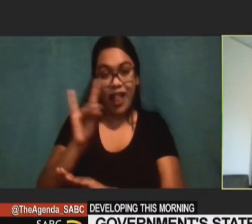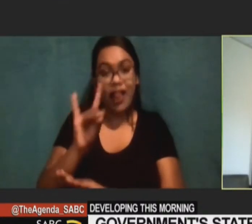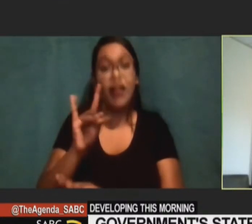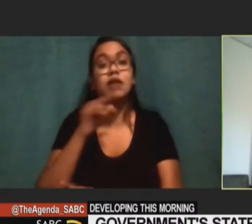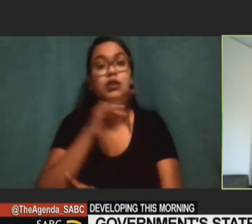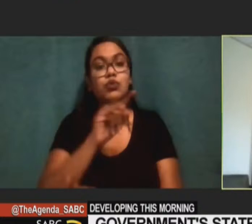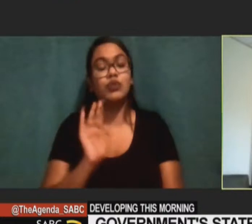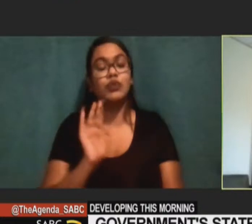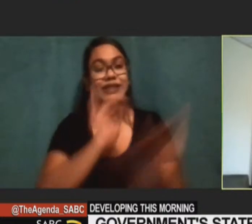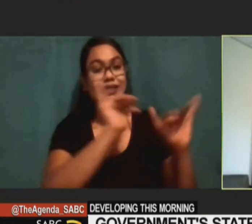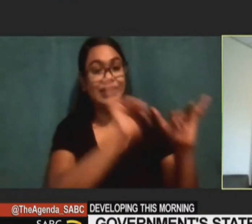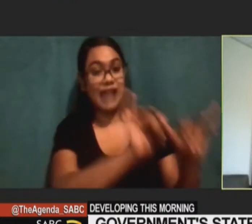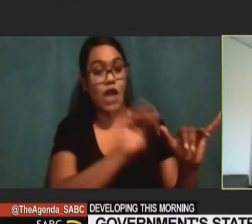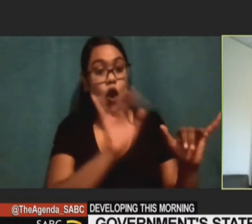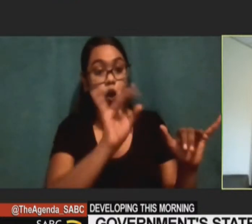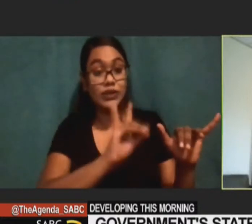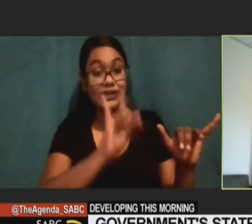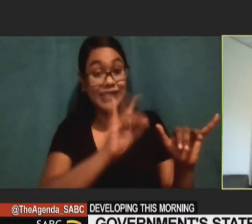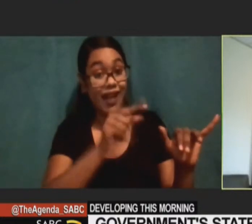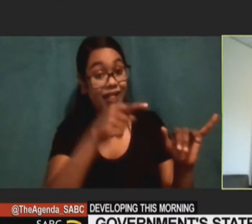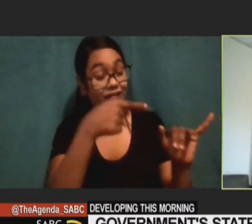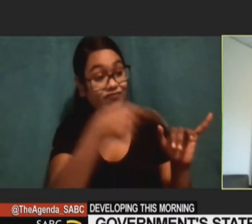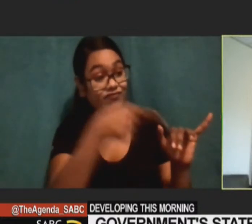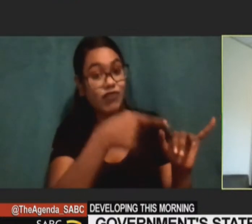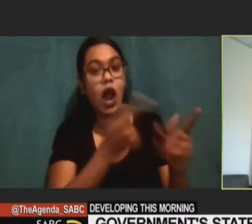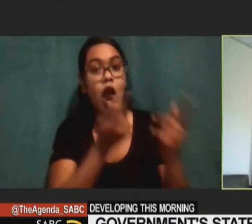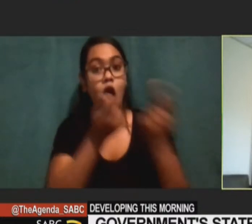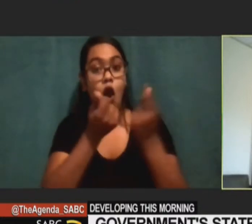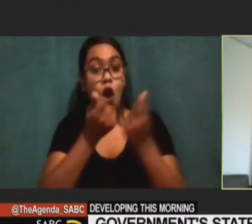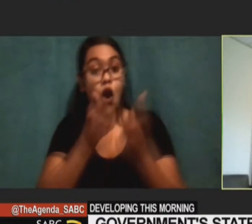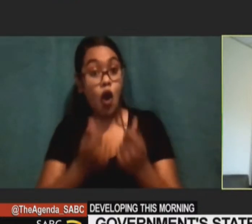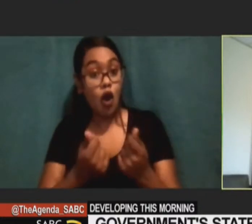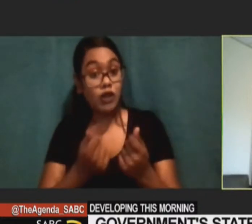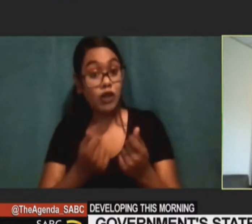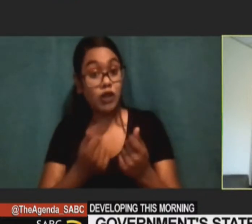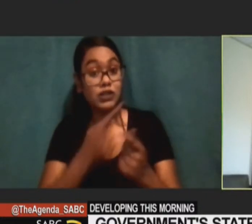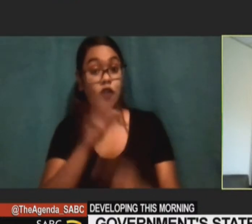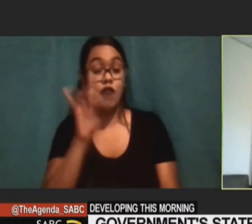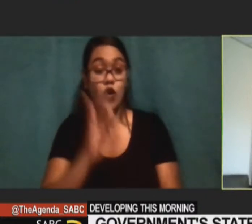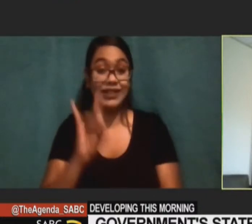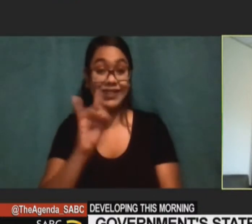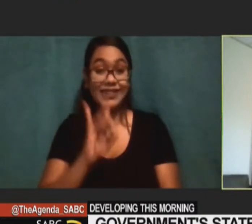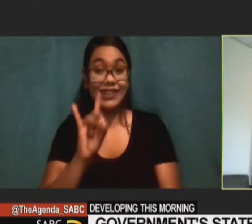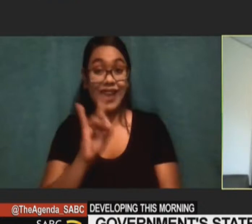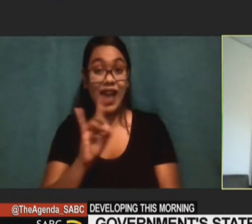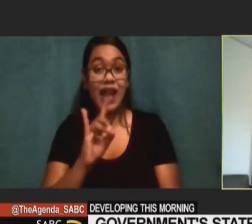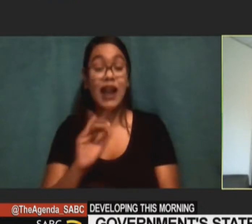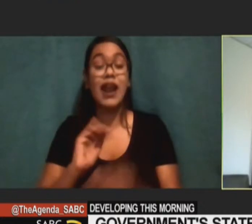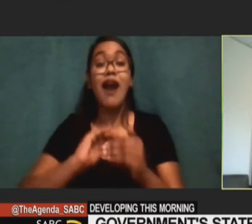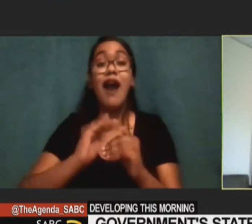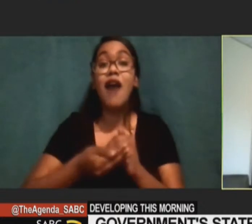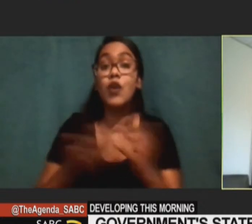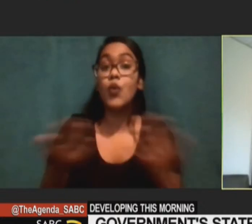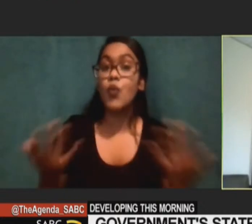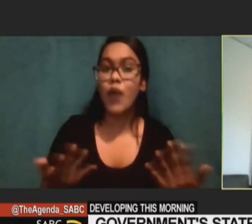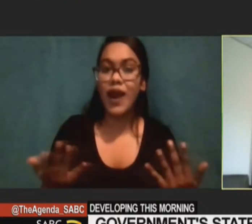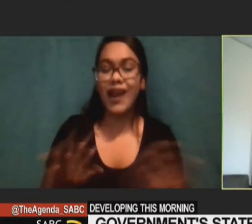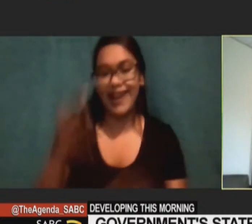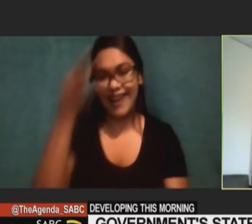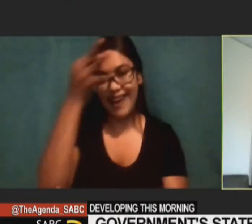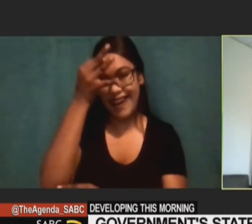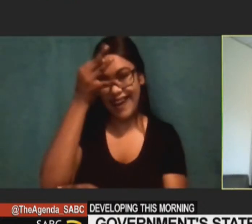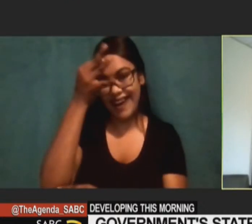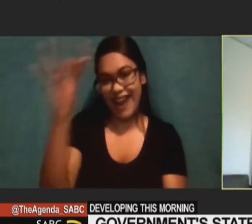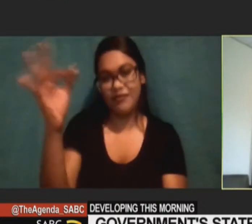quarantine. And the cost of this quarantine will be covered by the government of